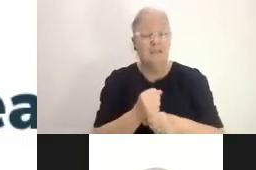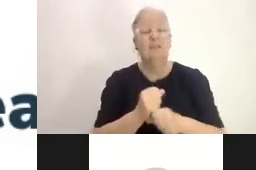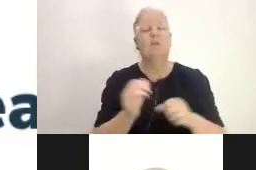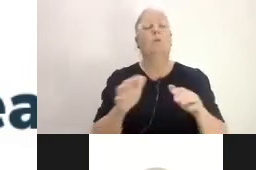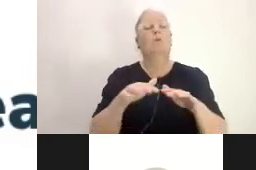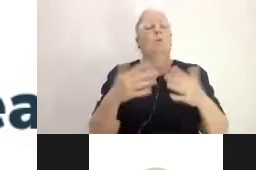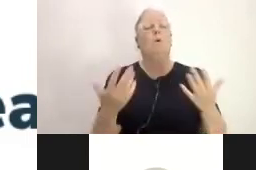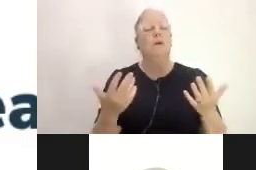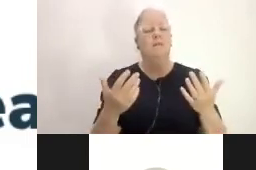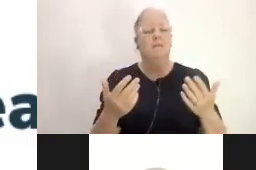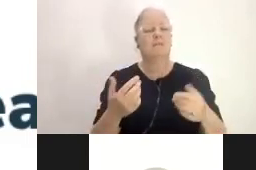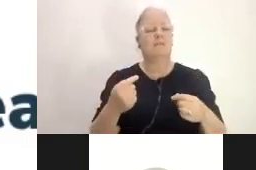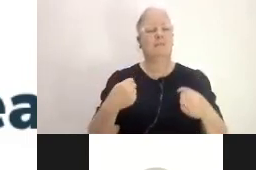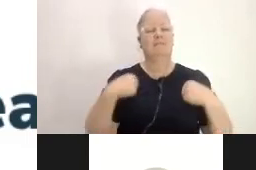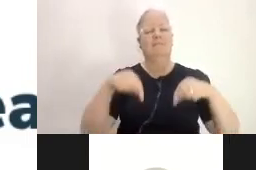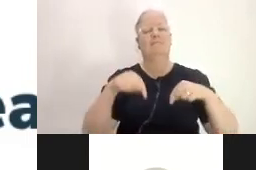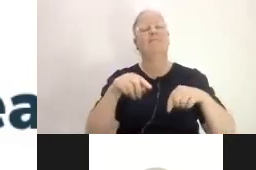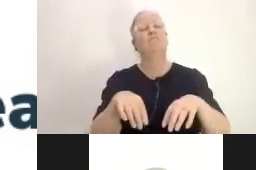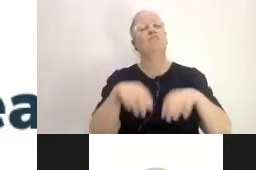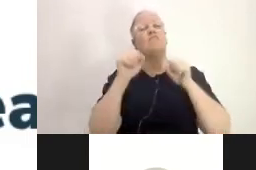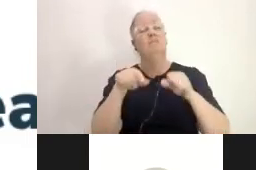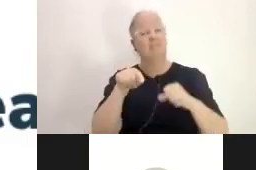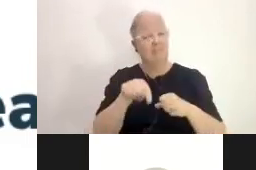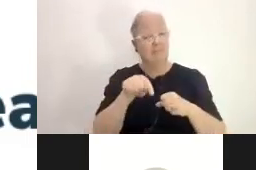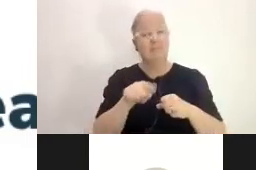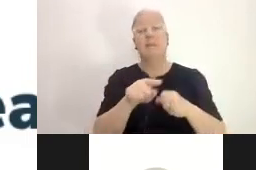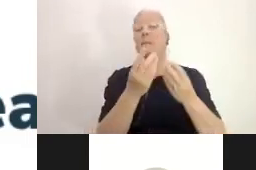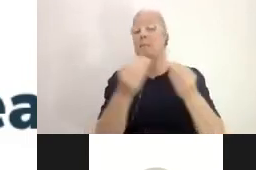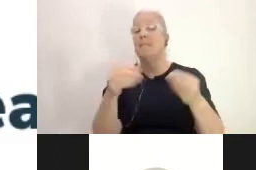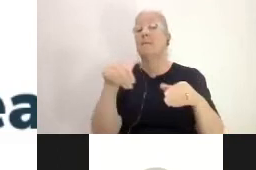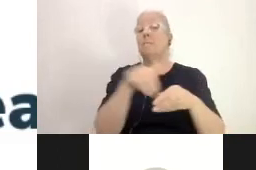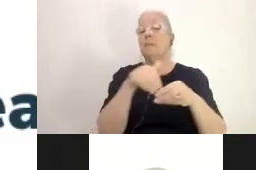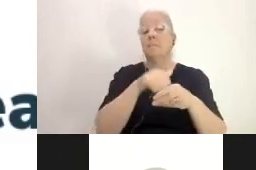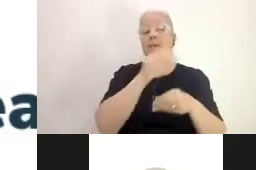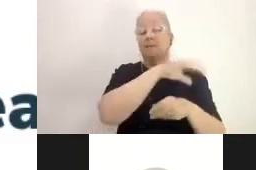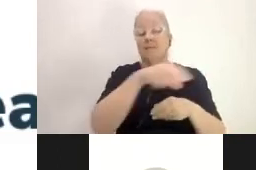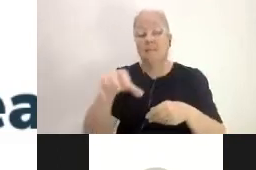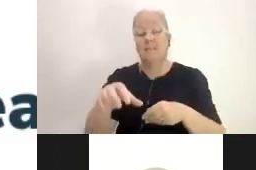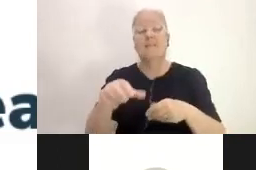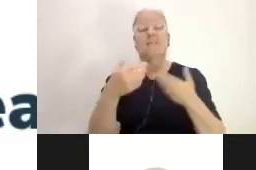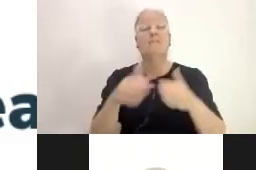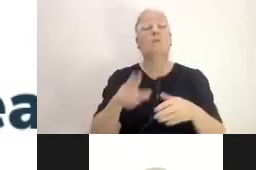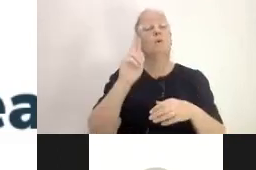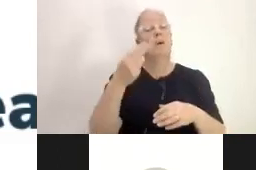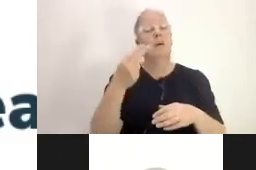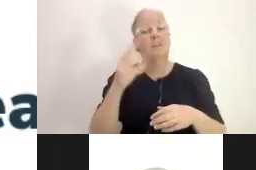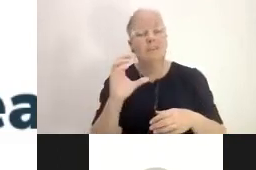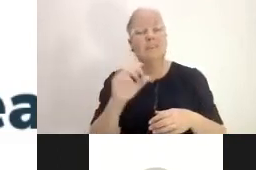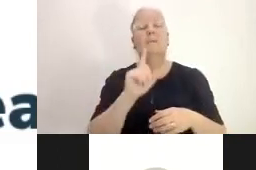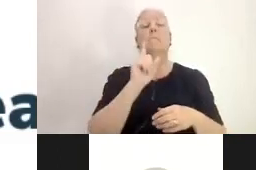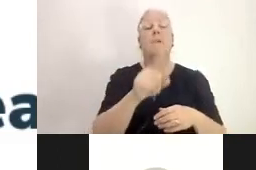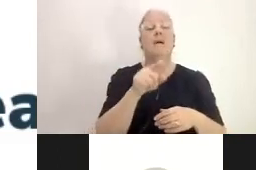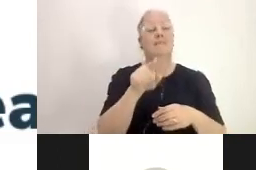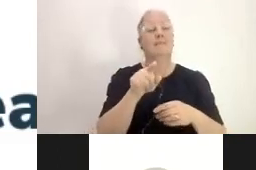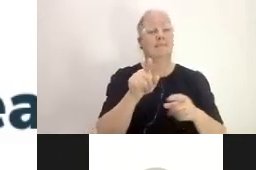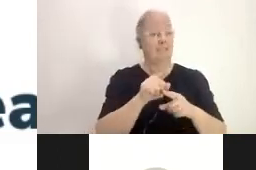UHC commitment this year, that also many member states commit to UHC, but still in terms of implementation and policy